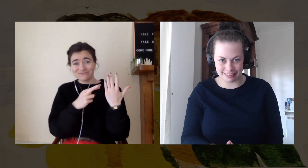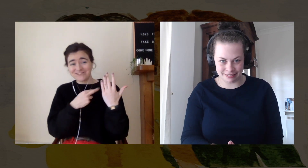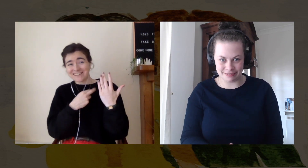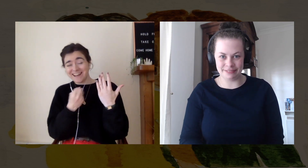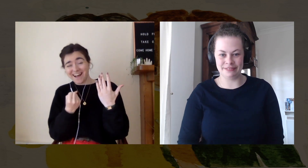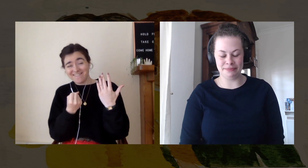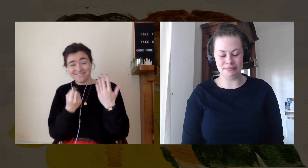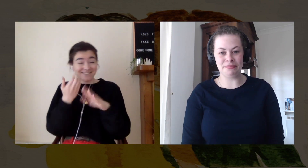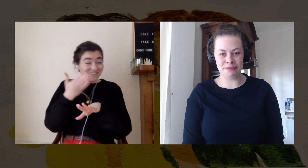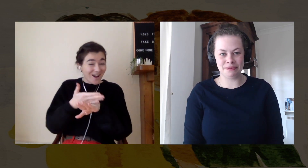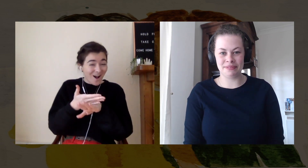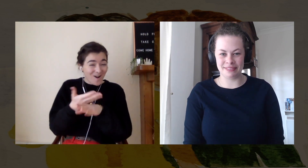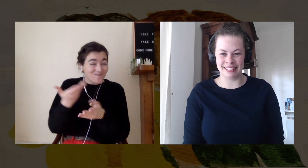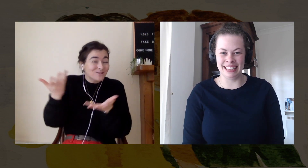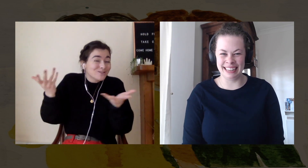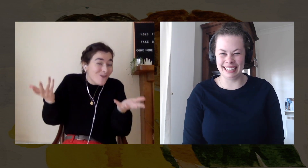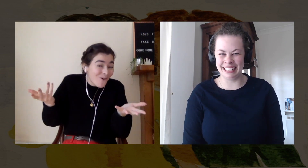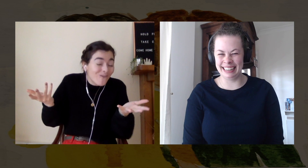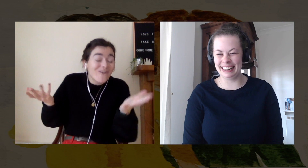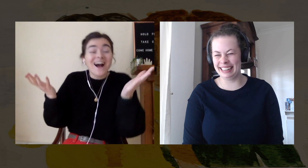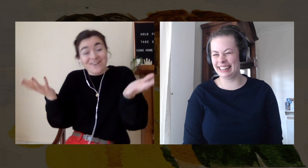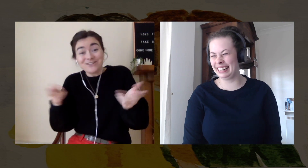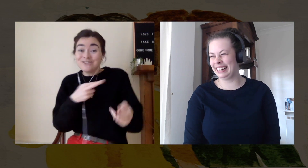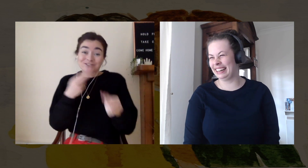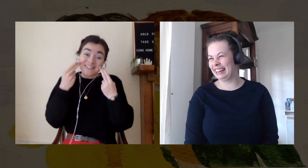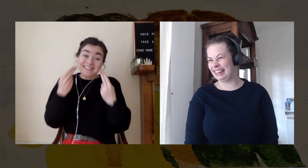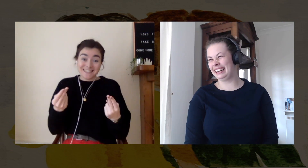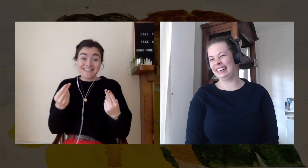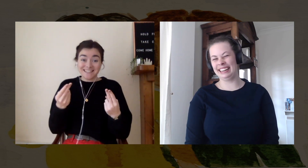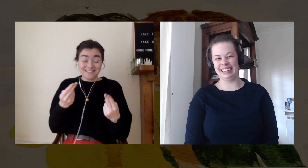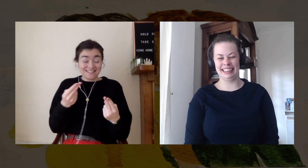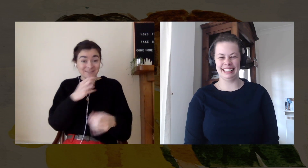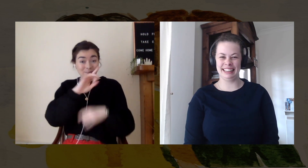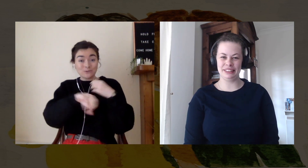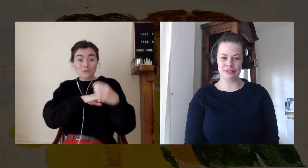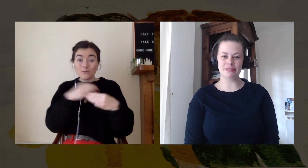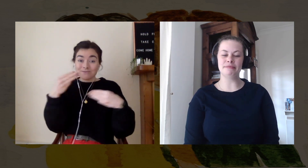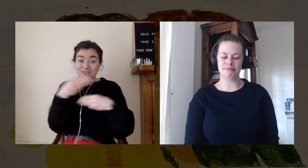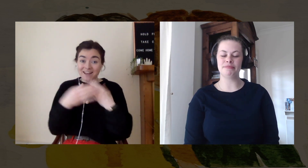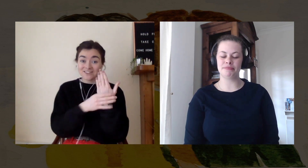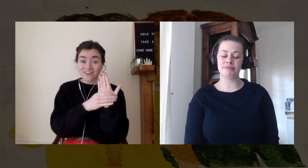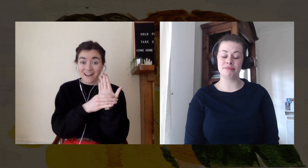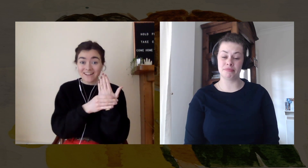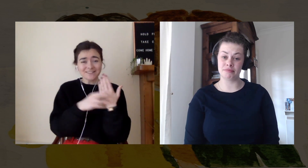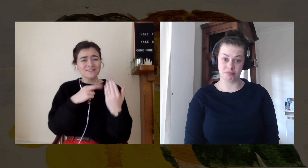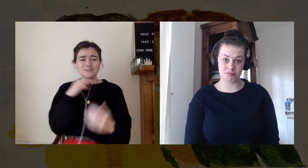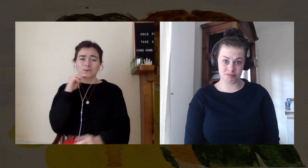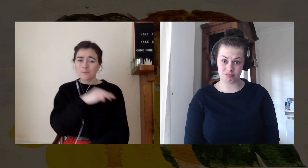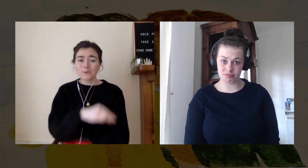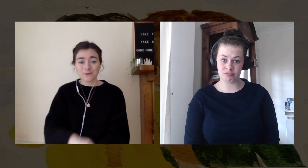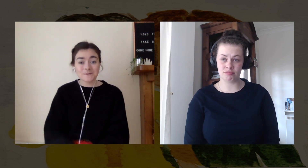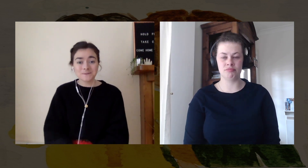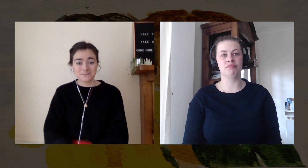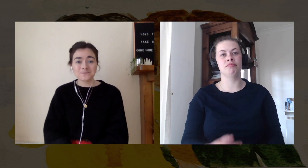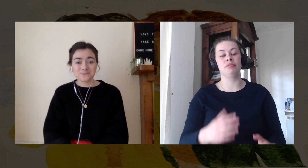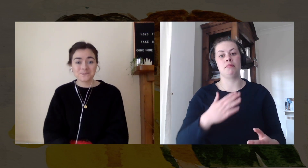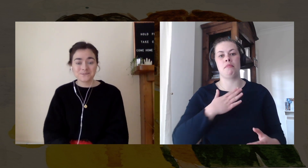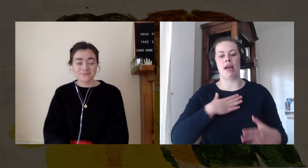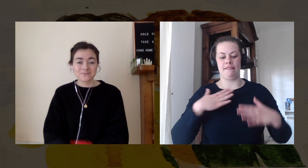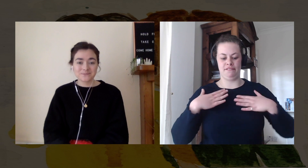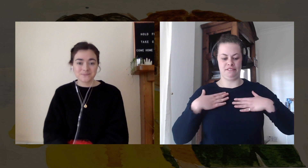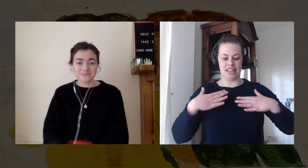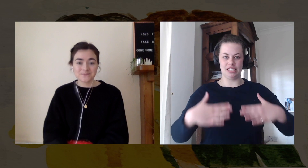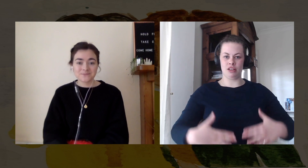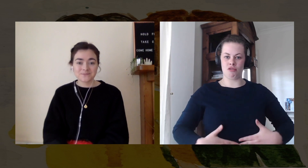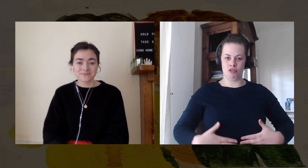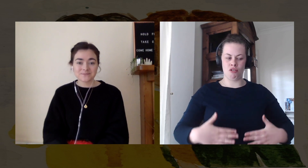So we have to protect them. No, we do. And it's so important. Like my physical ones, I don't stretch as much as I